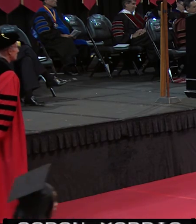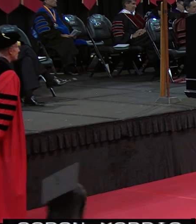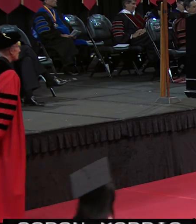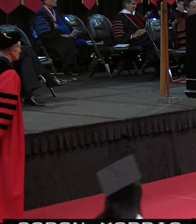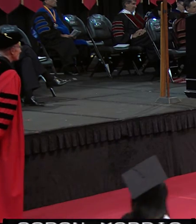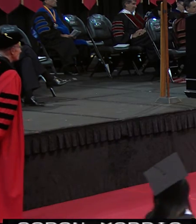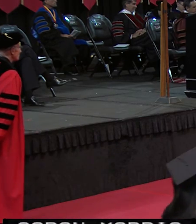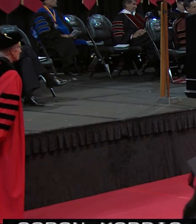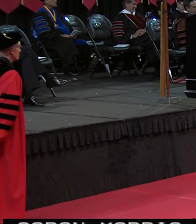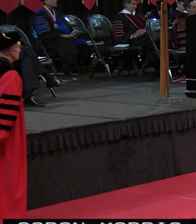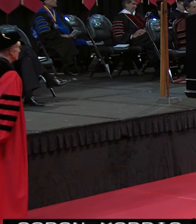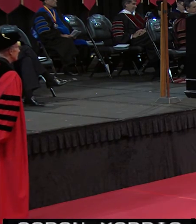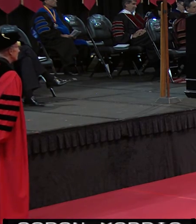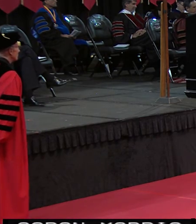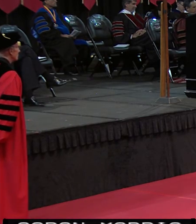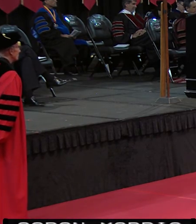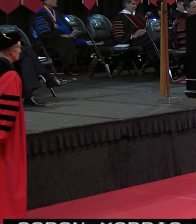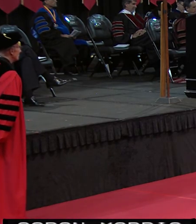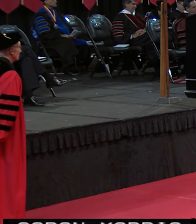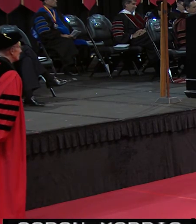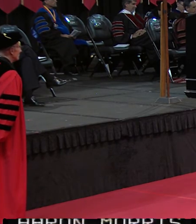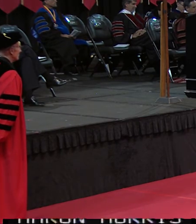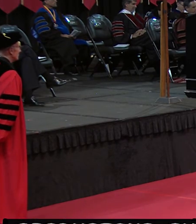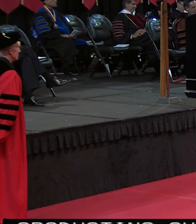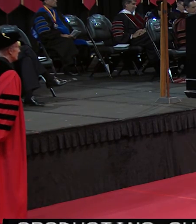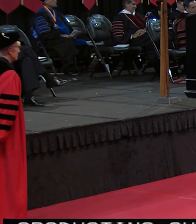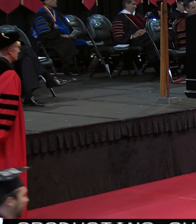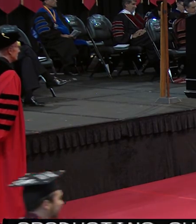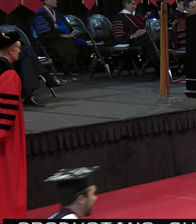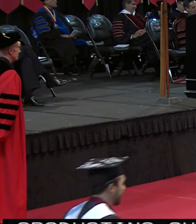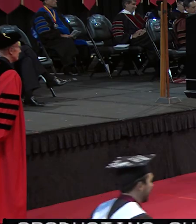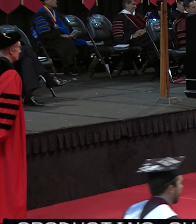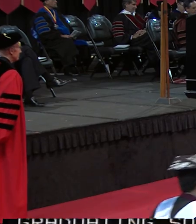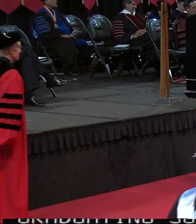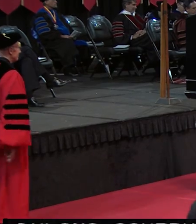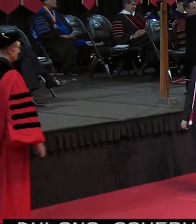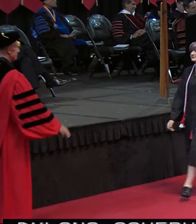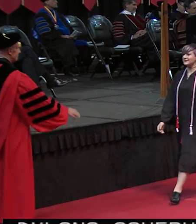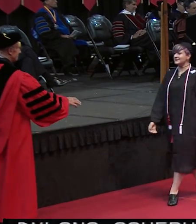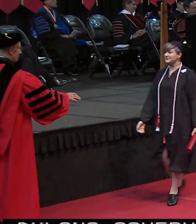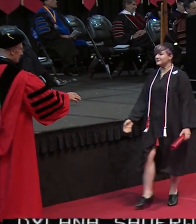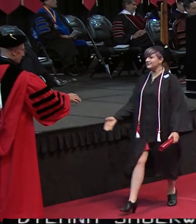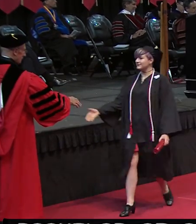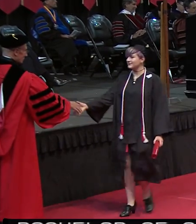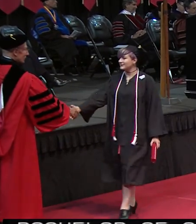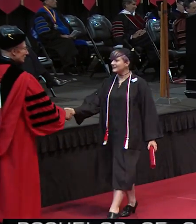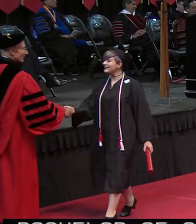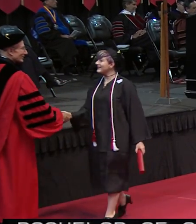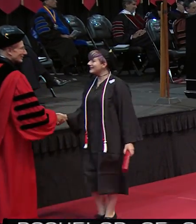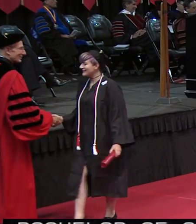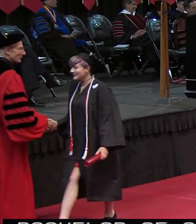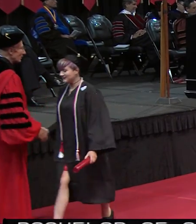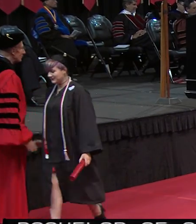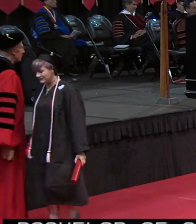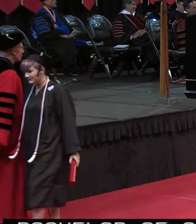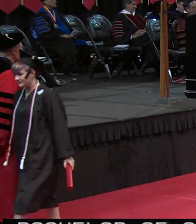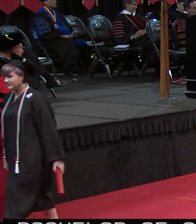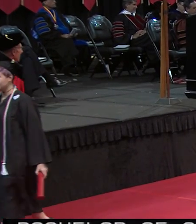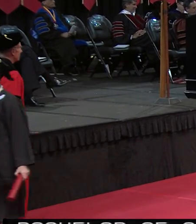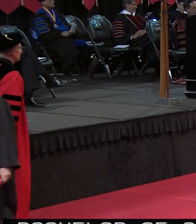Bachelor of Arts in Mother Languages, graduating summa cum laude, Martha P. Amfoso